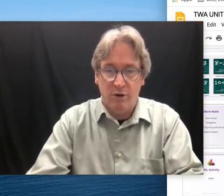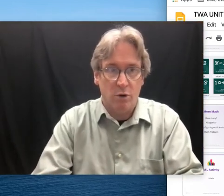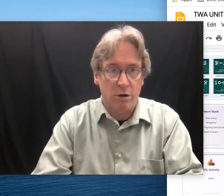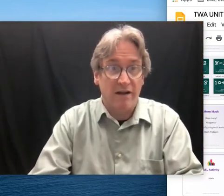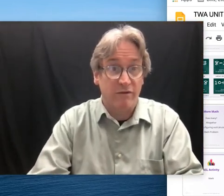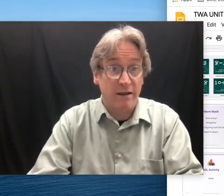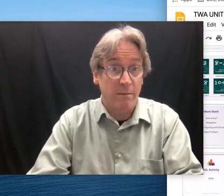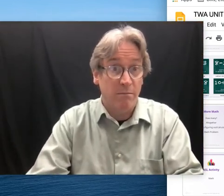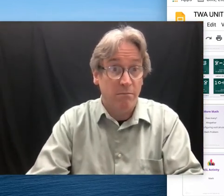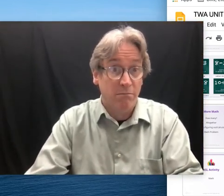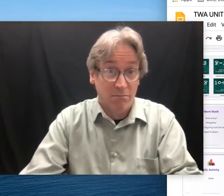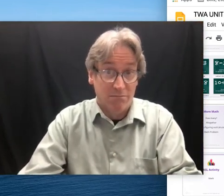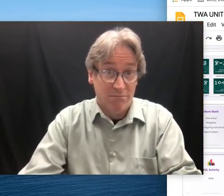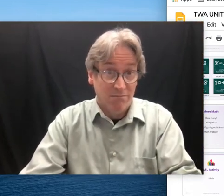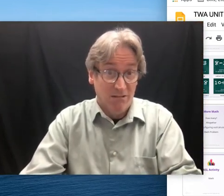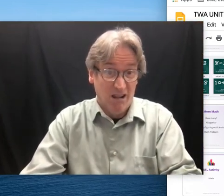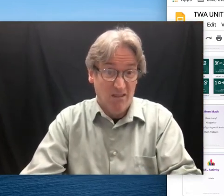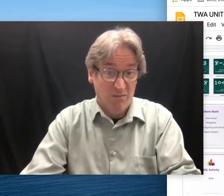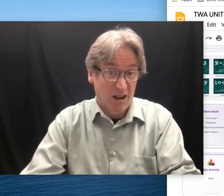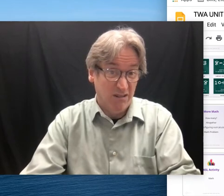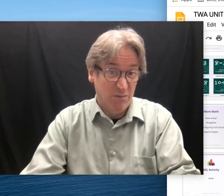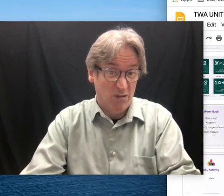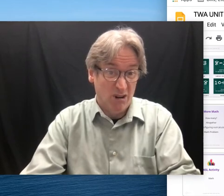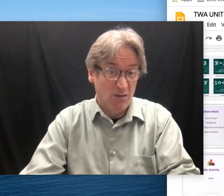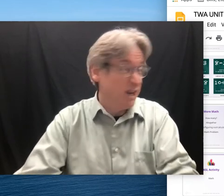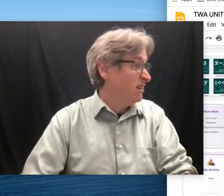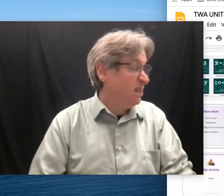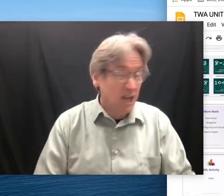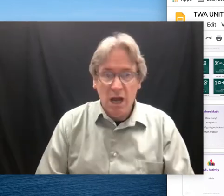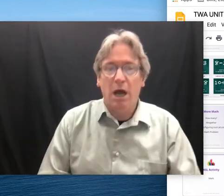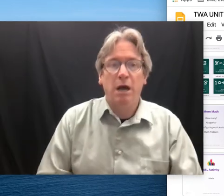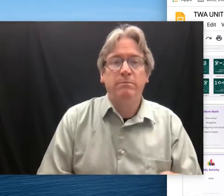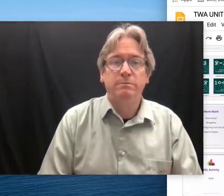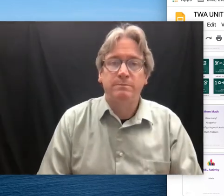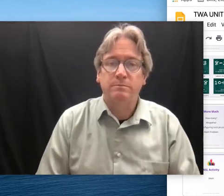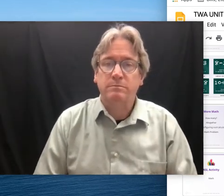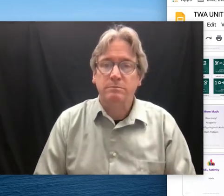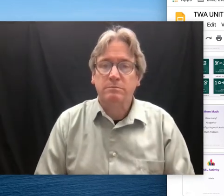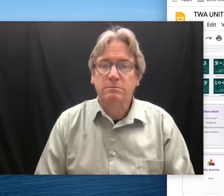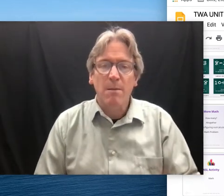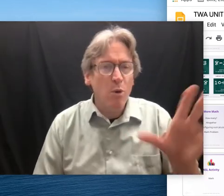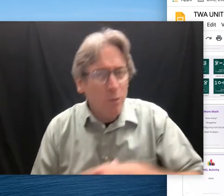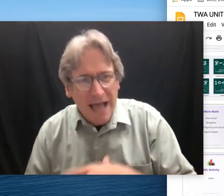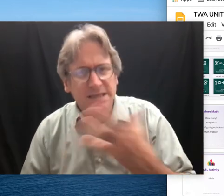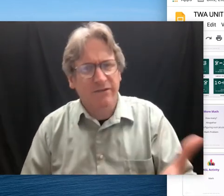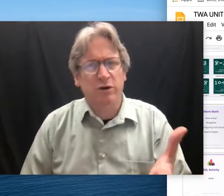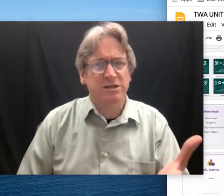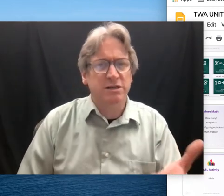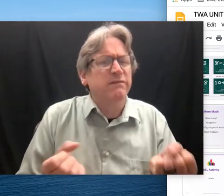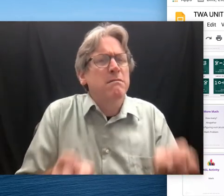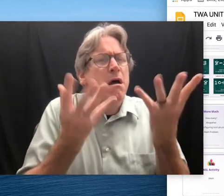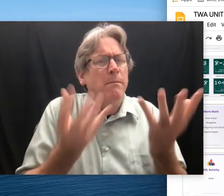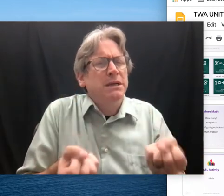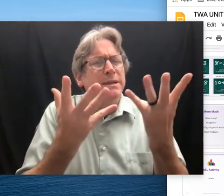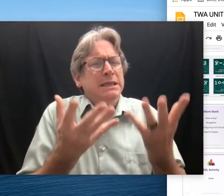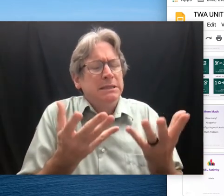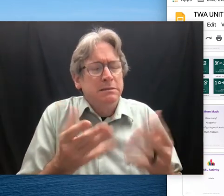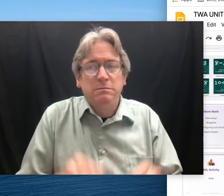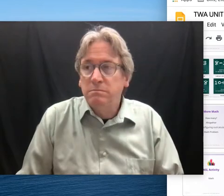not a book hoarder. I've read them. I love them. I read them over and over again. But we will ask different questions of